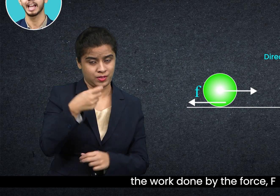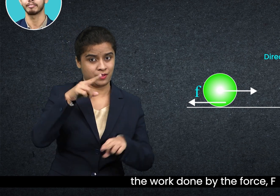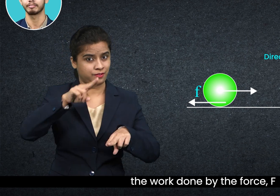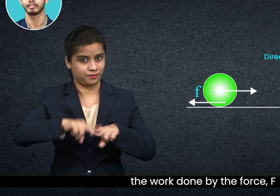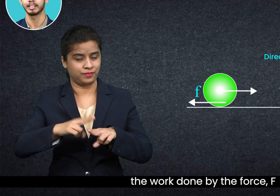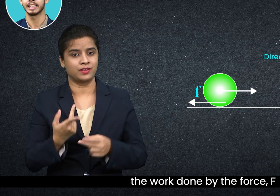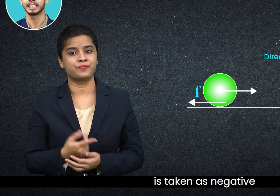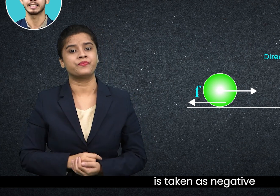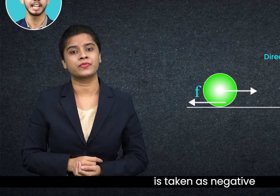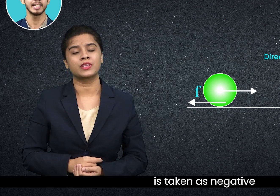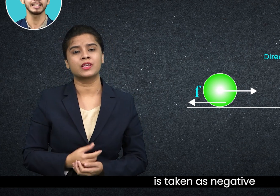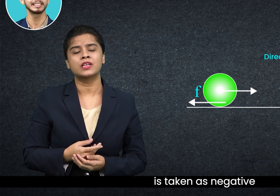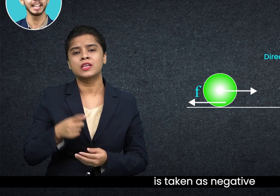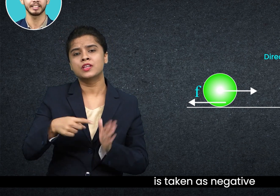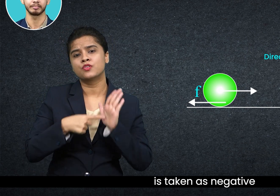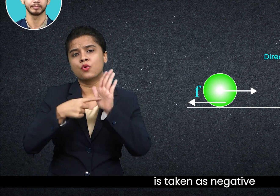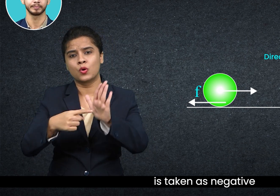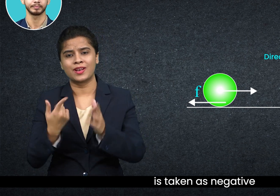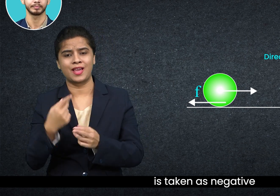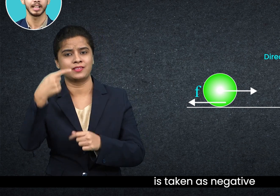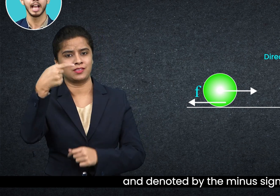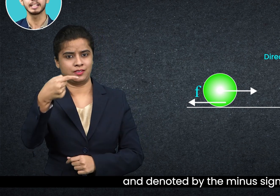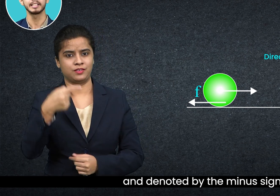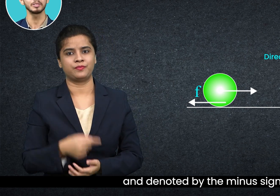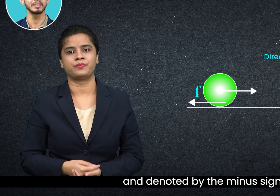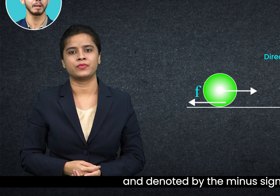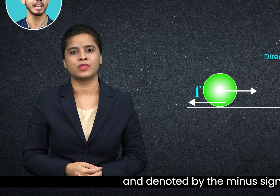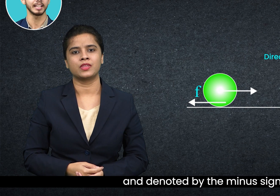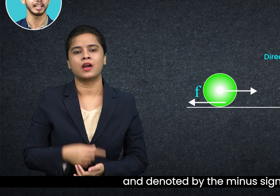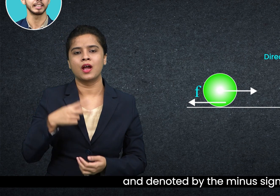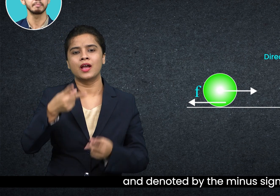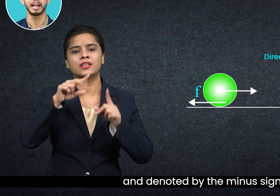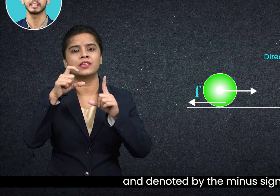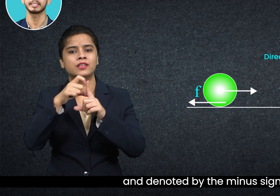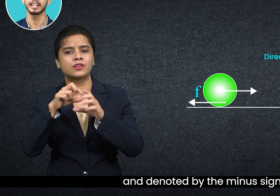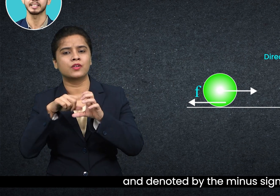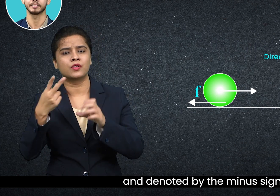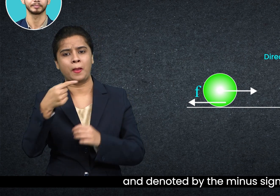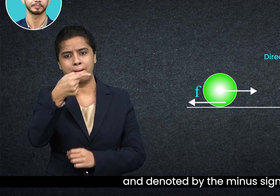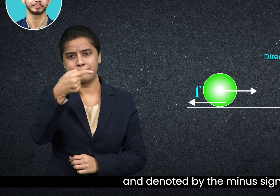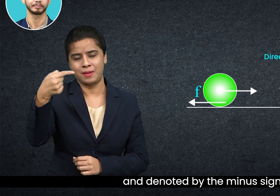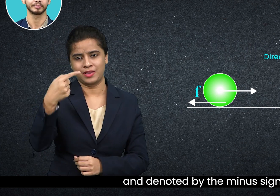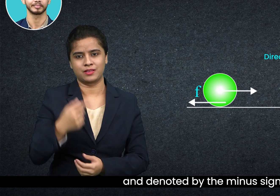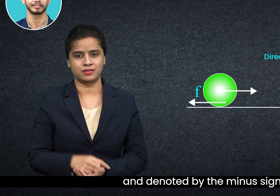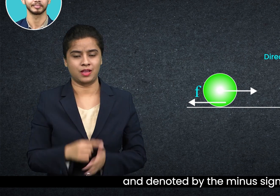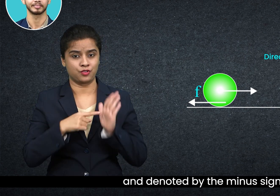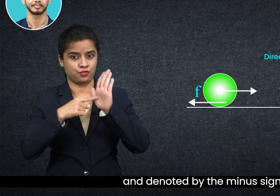force F is taken as negative and denoted by the minus sign.